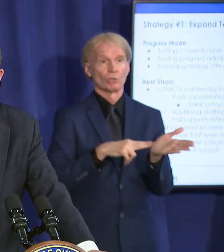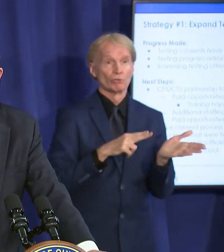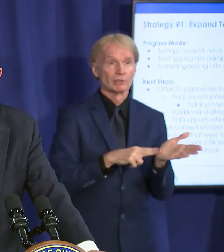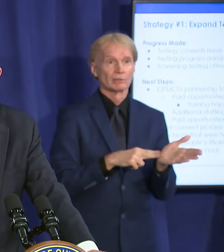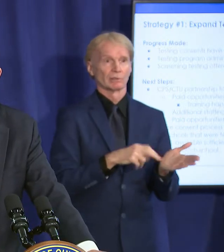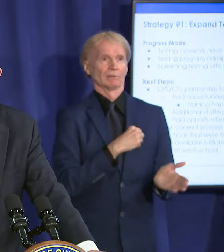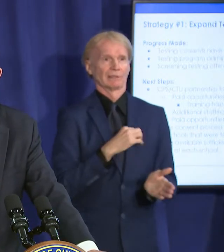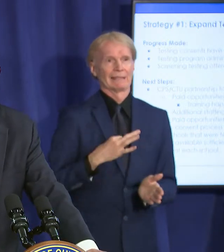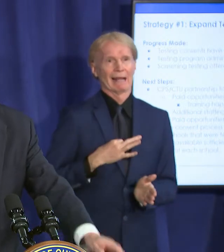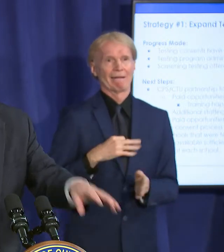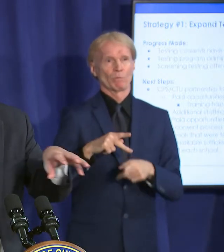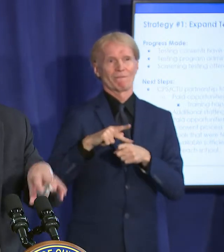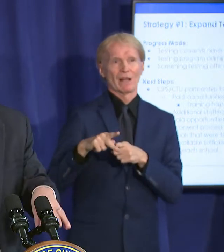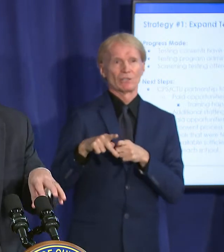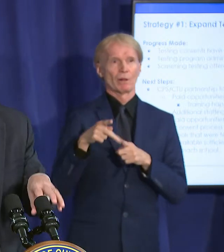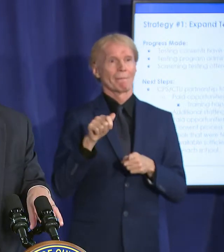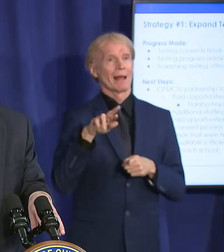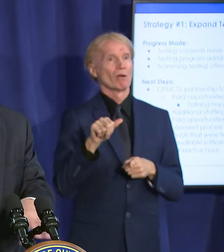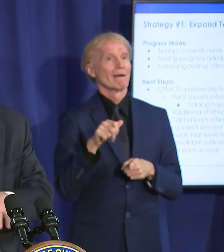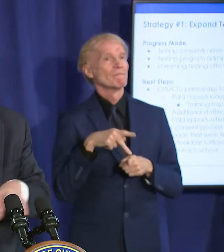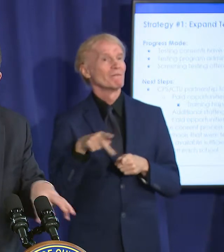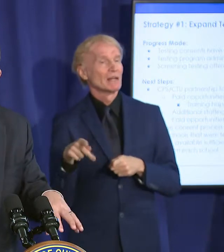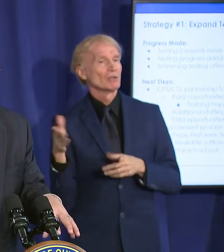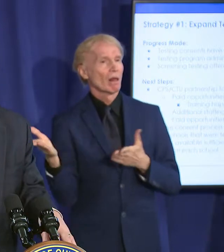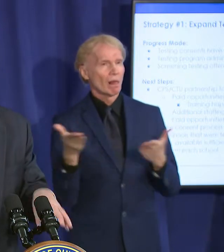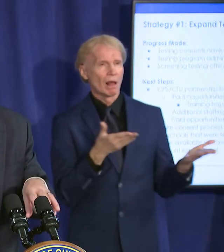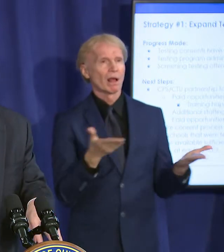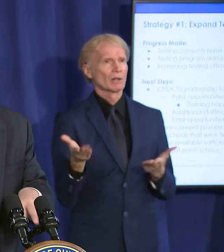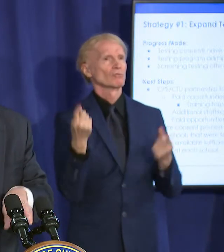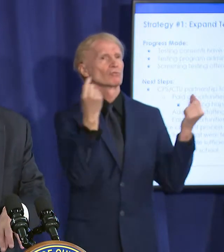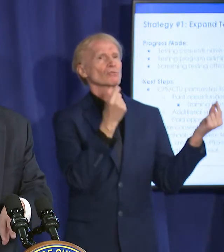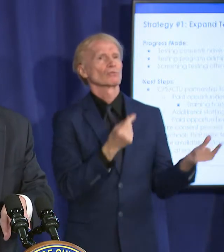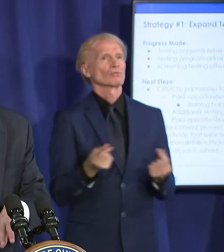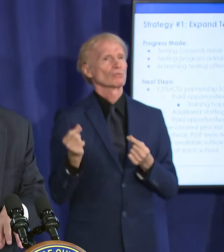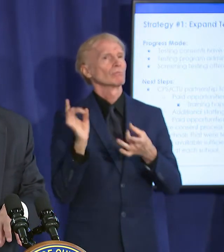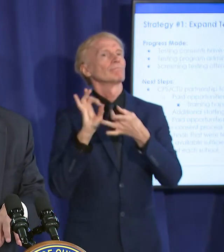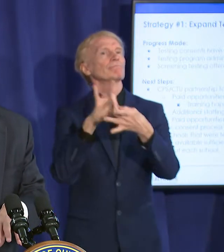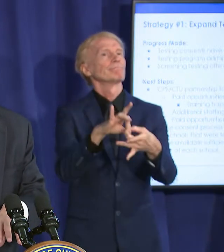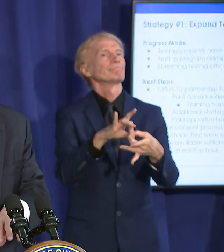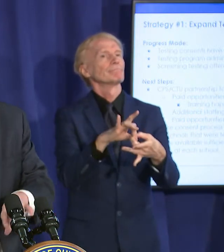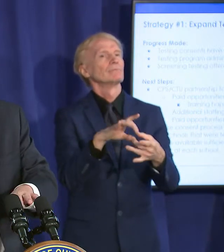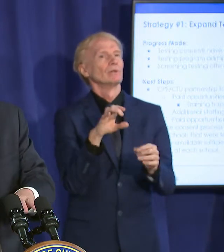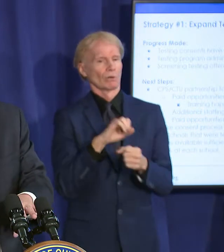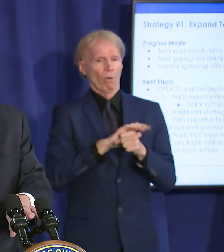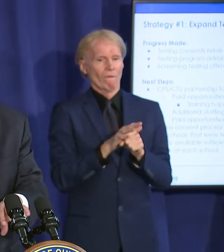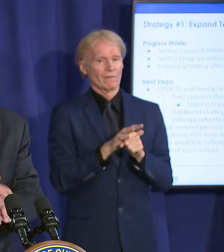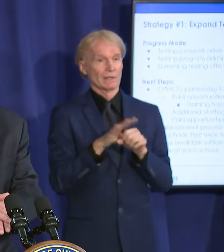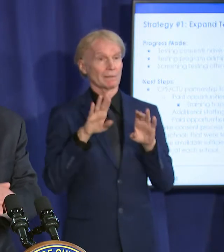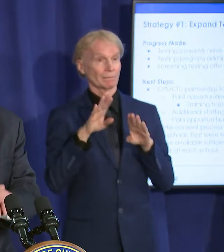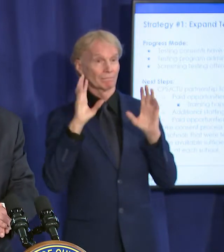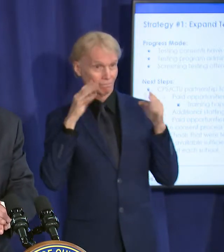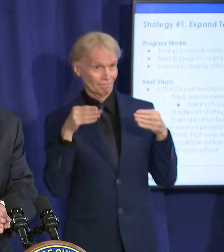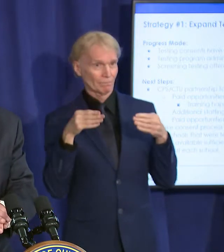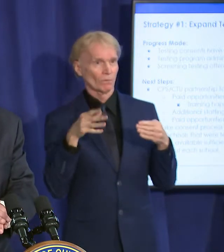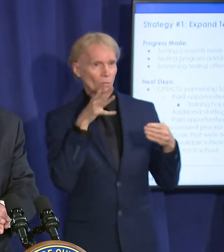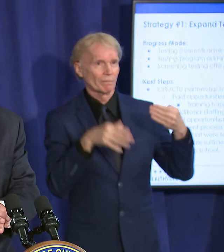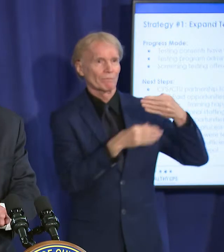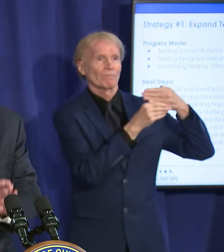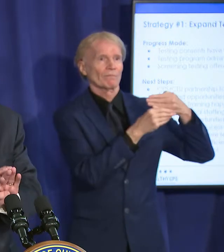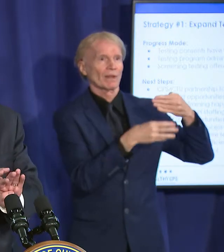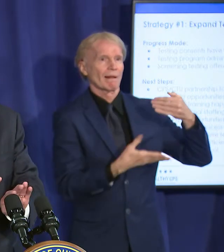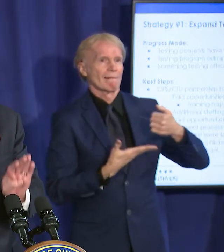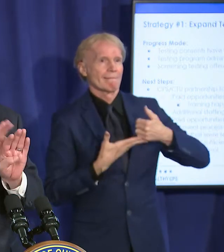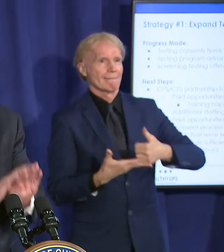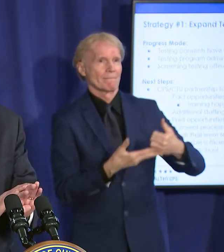other paraprofessionals that are right now doing various duties related to COVID in the schools. That's going to augment that as well.